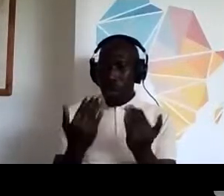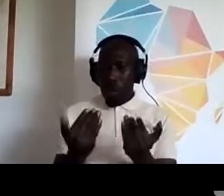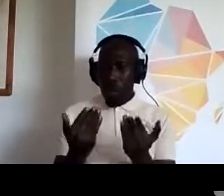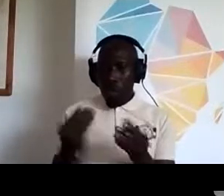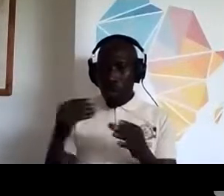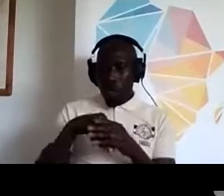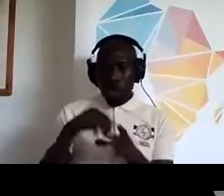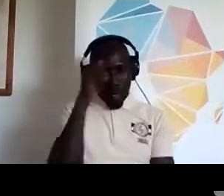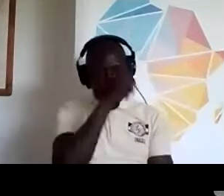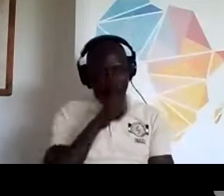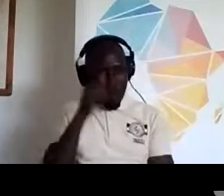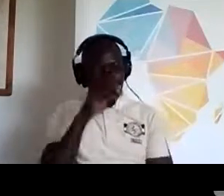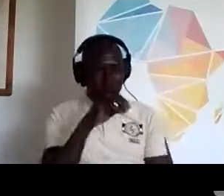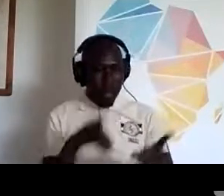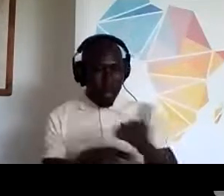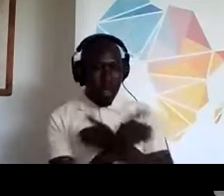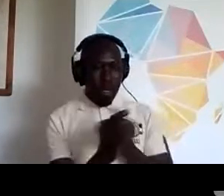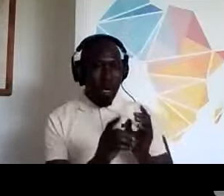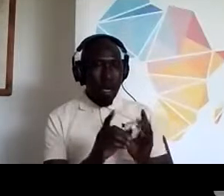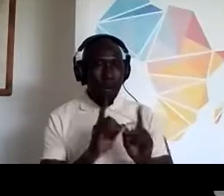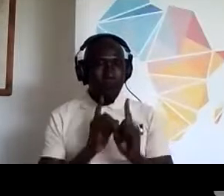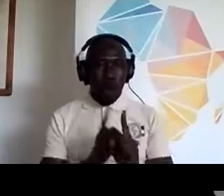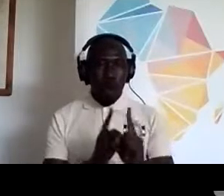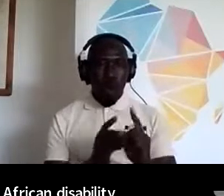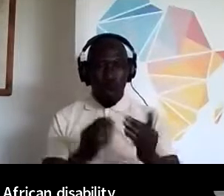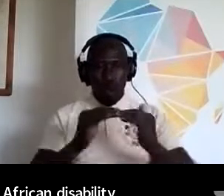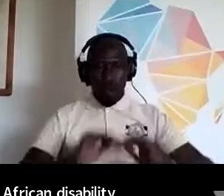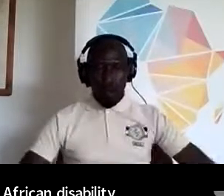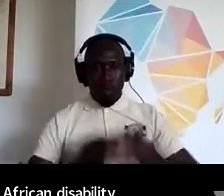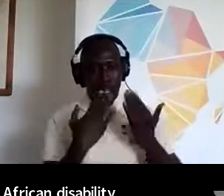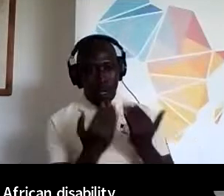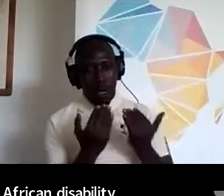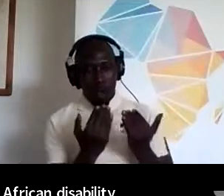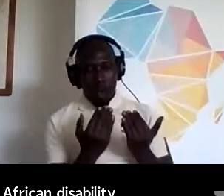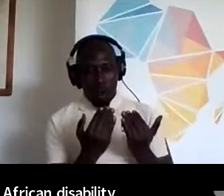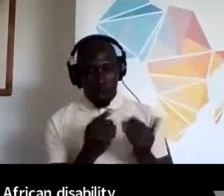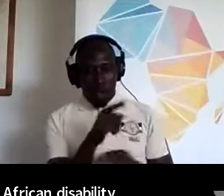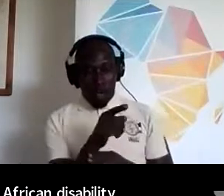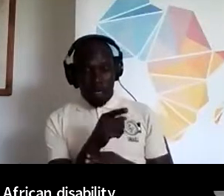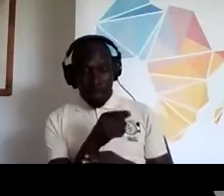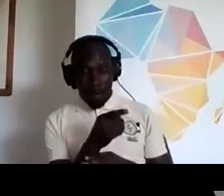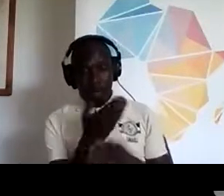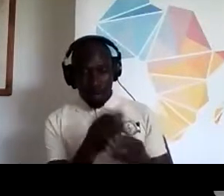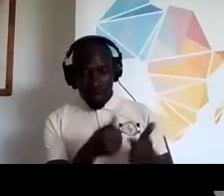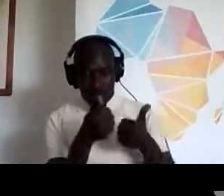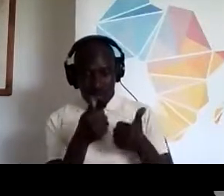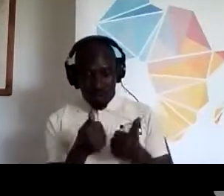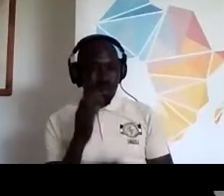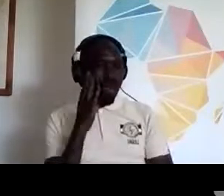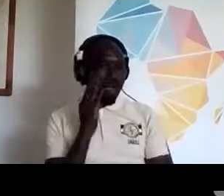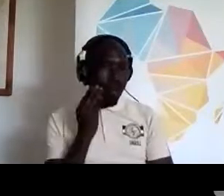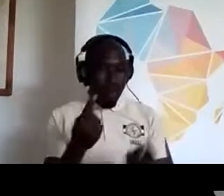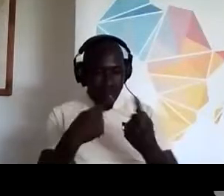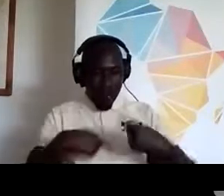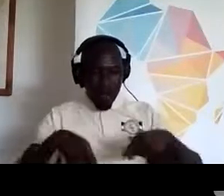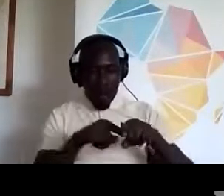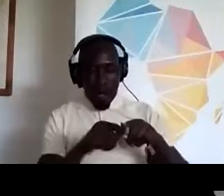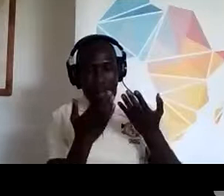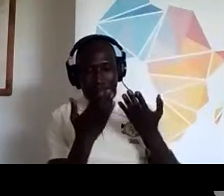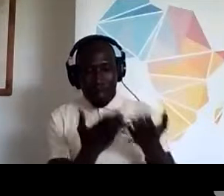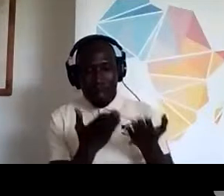the African Disability Protocol. So this has been a great experience for us.